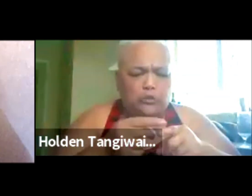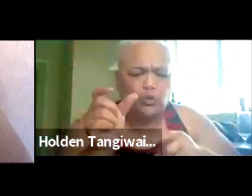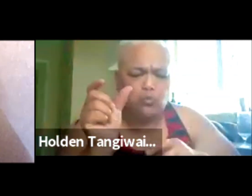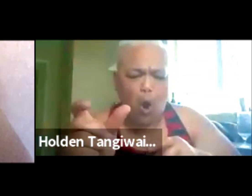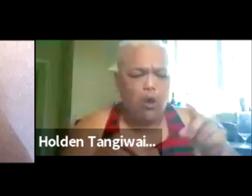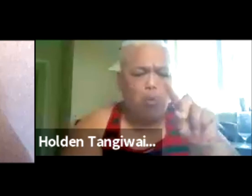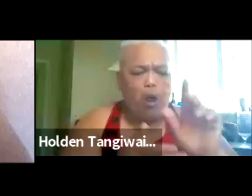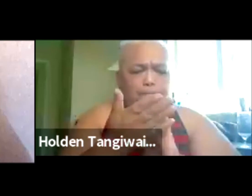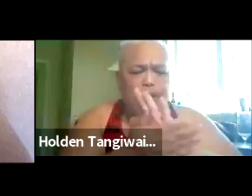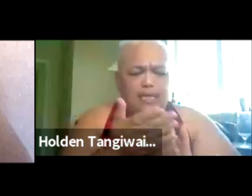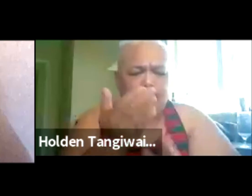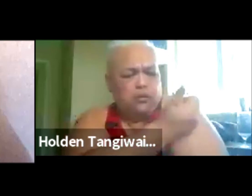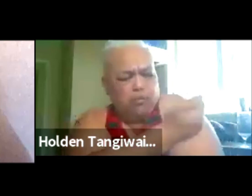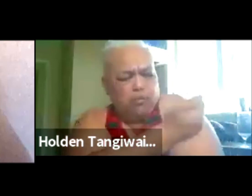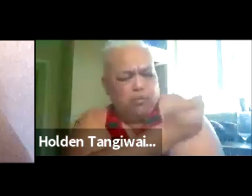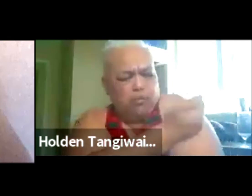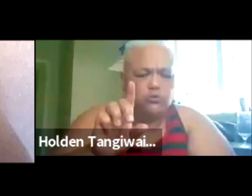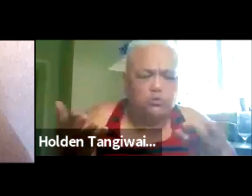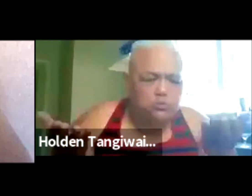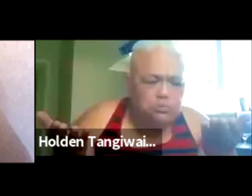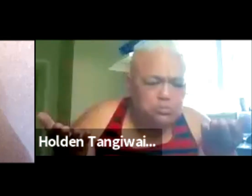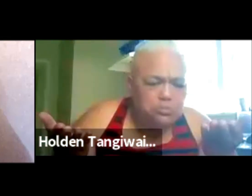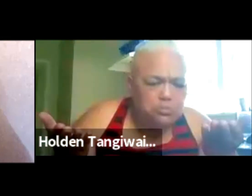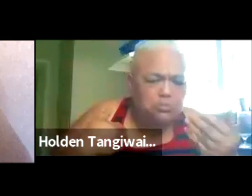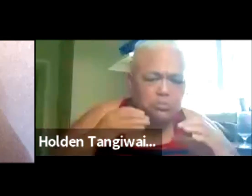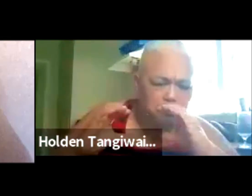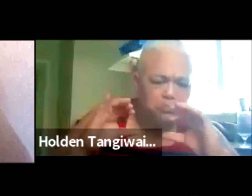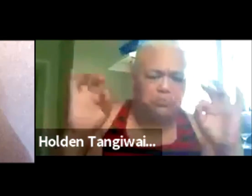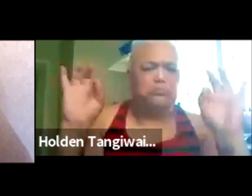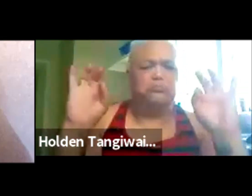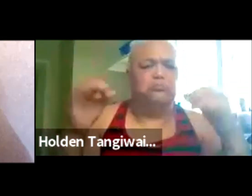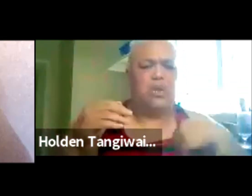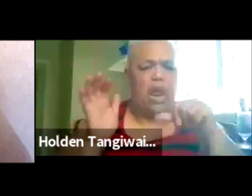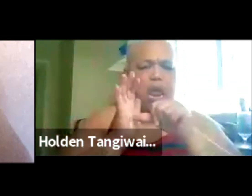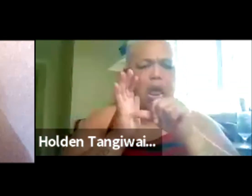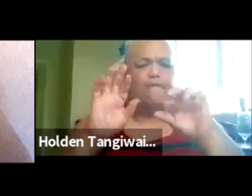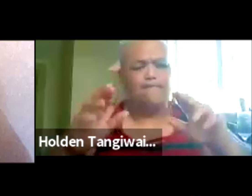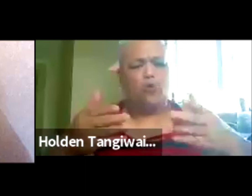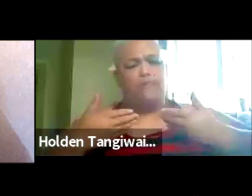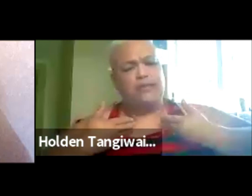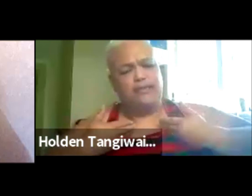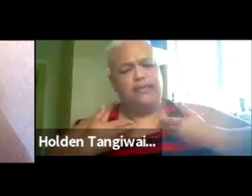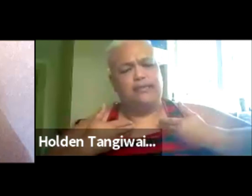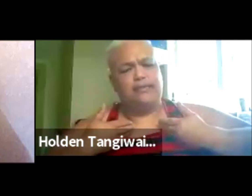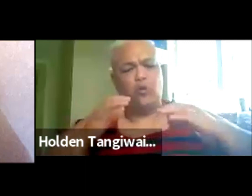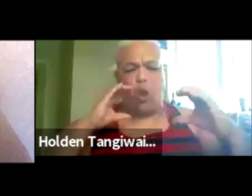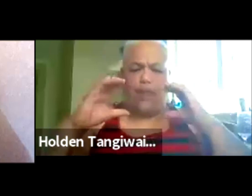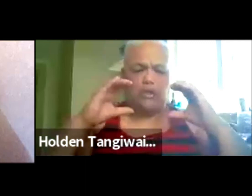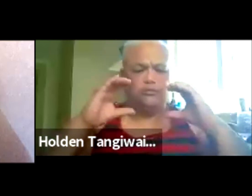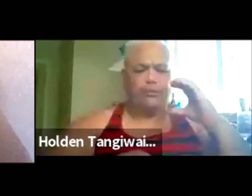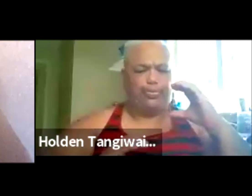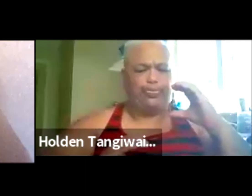the communication, words that I didn't know, I didn't understand, So these are the things that are lacking over there. It's very hard